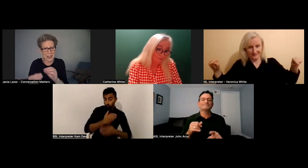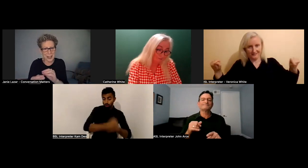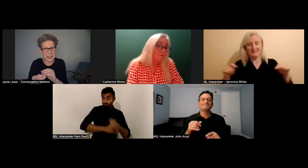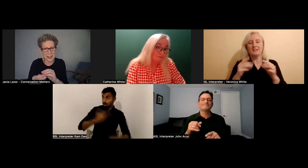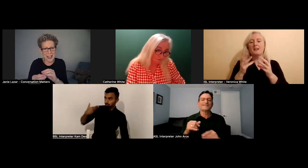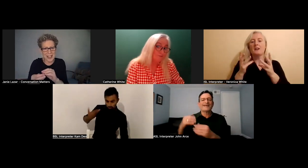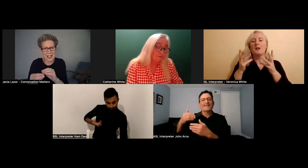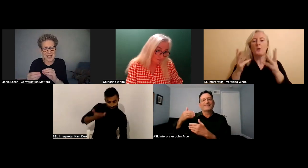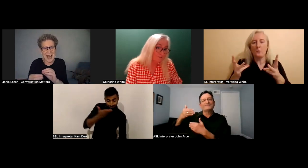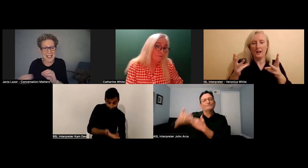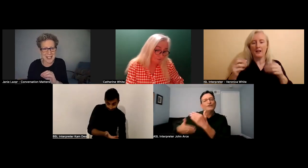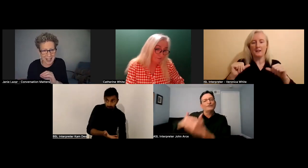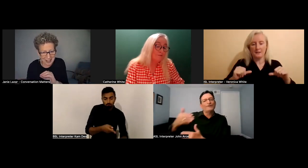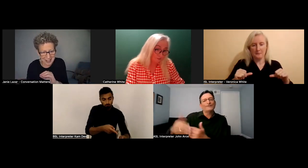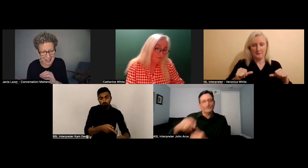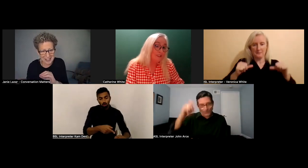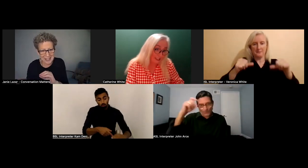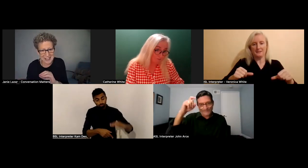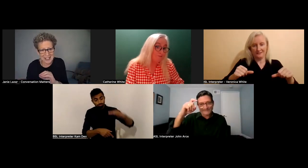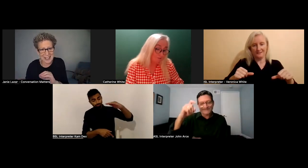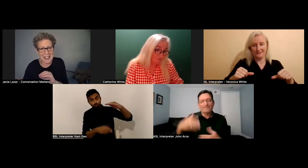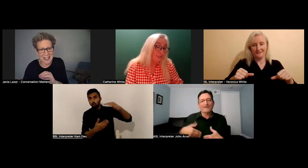in turn can escalate